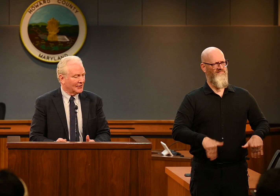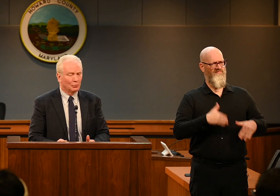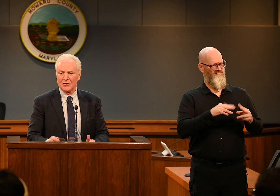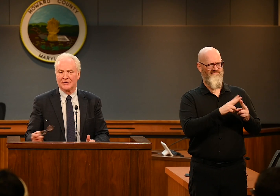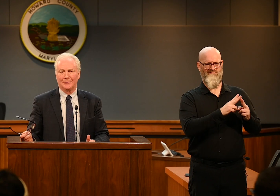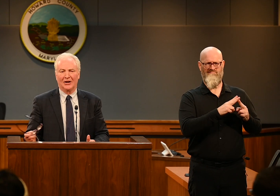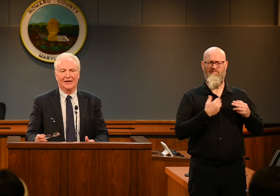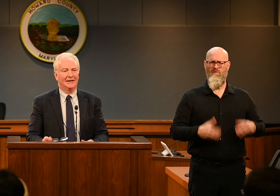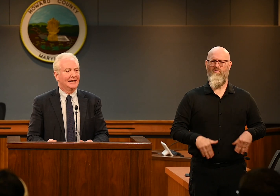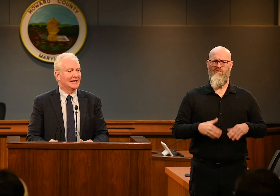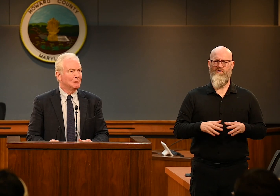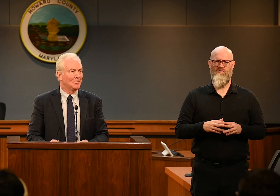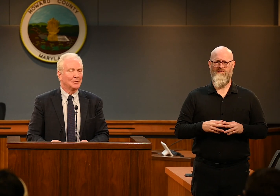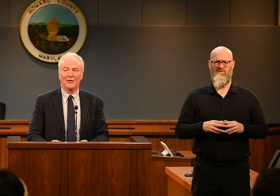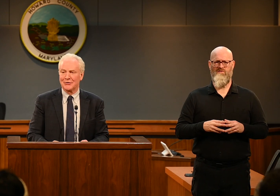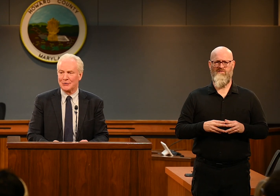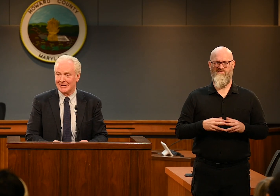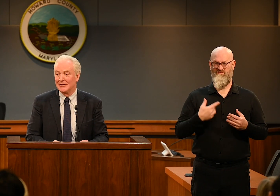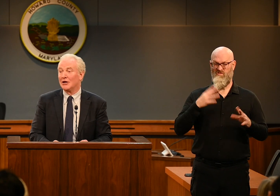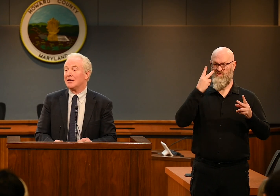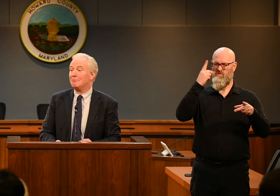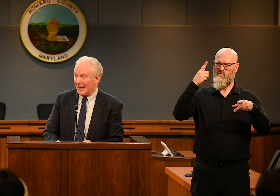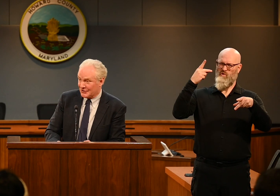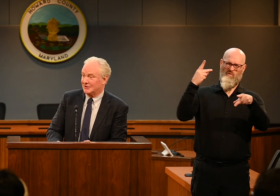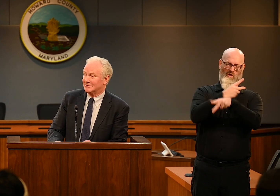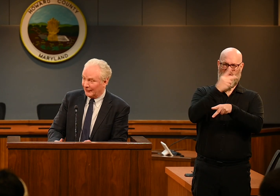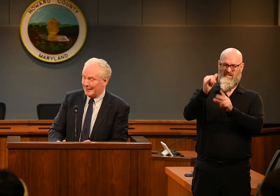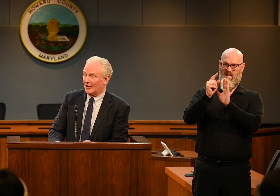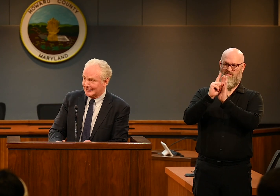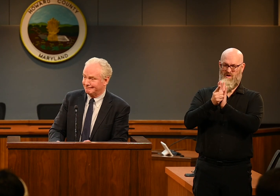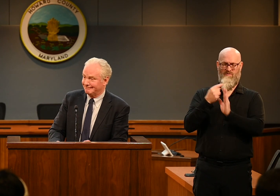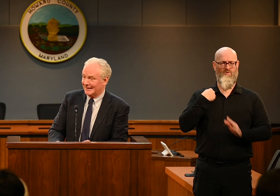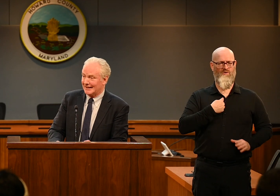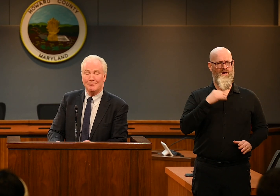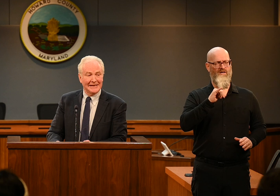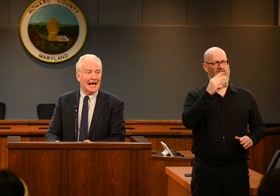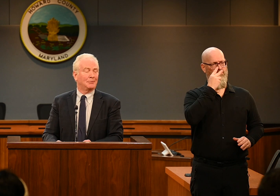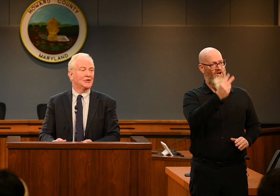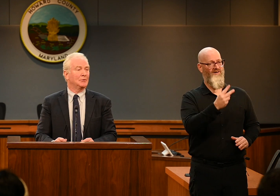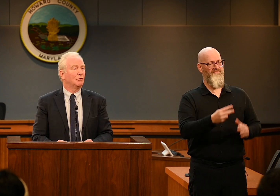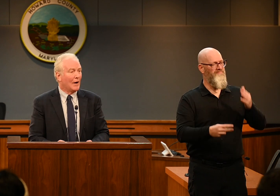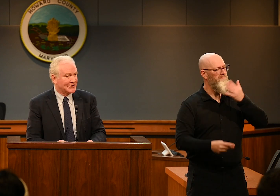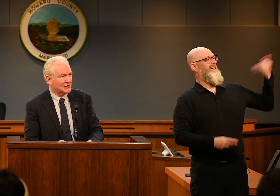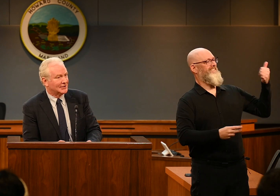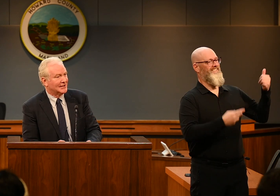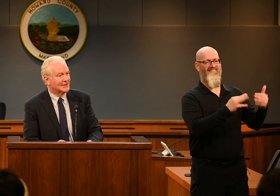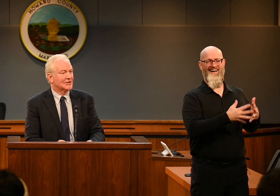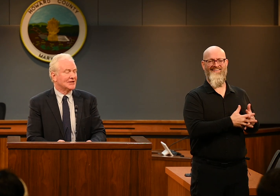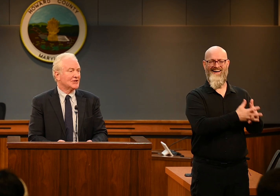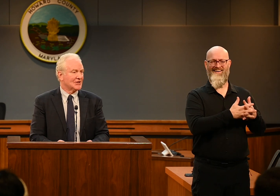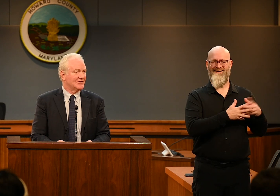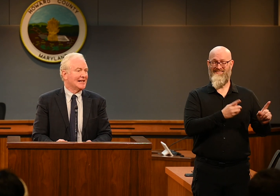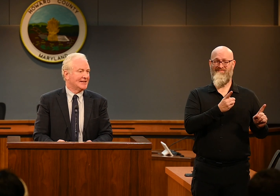we saw the worst of America at that moment, we've also seen the very best of America. In Minneapolis, we've watched